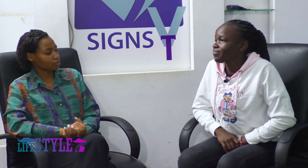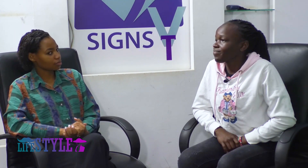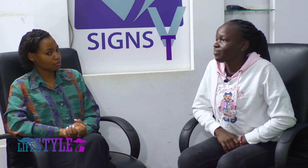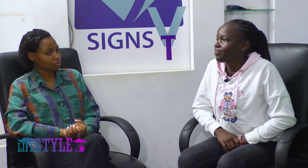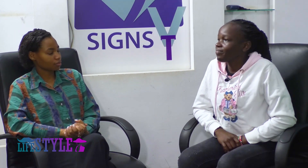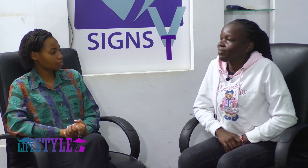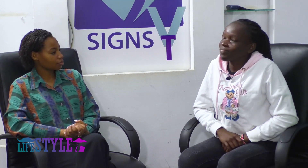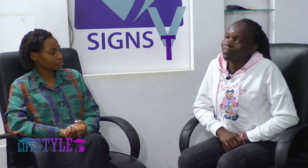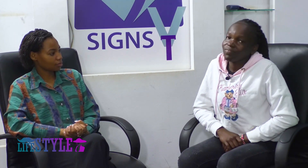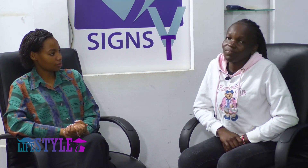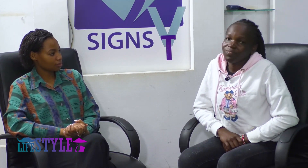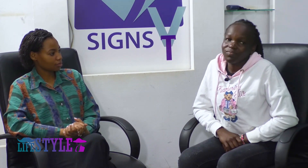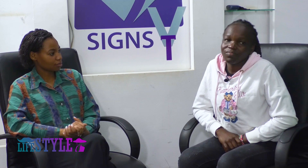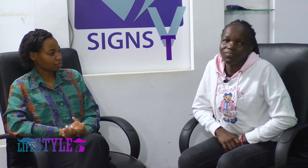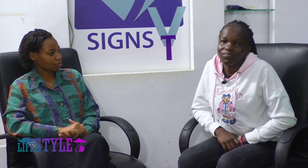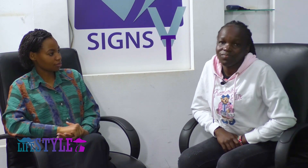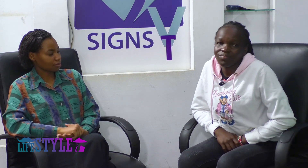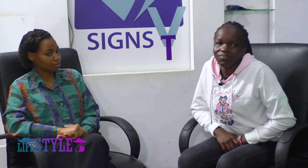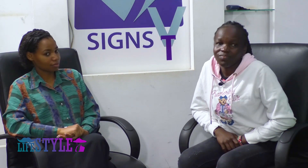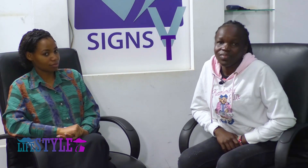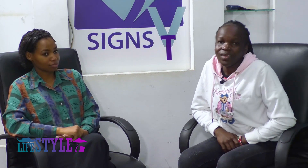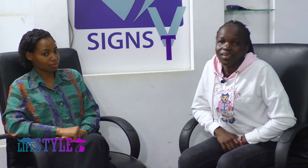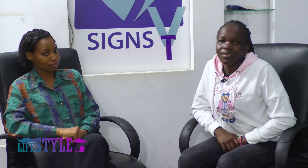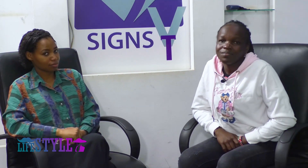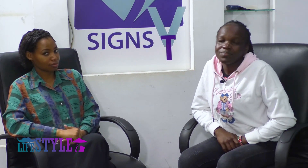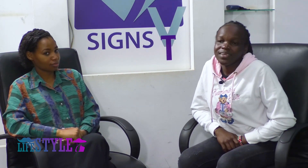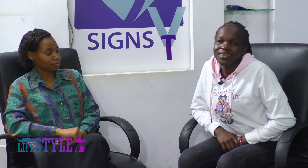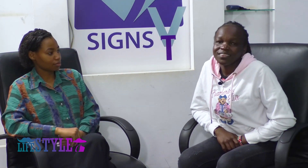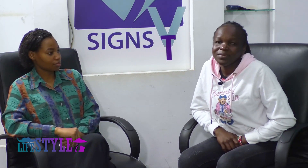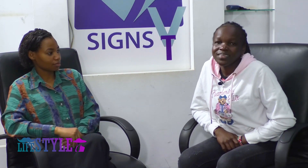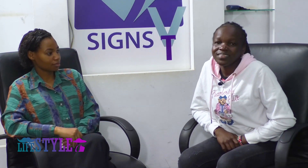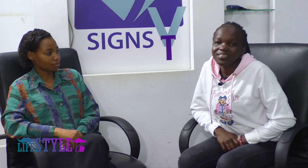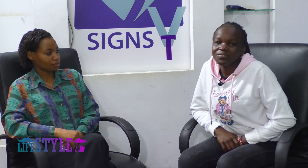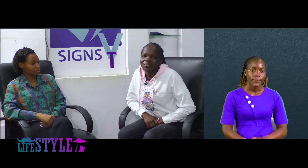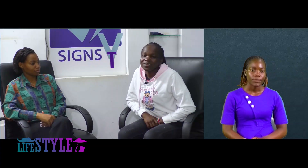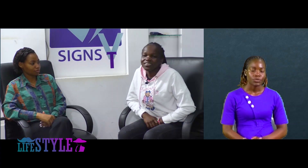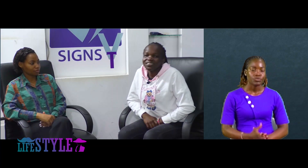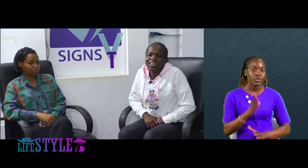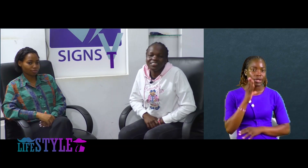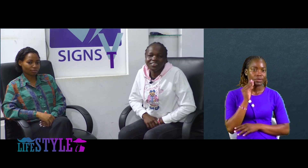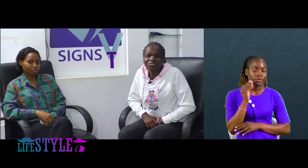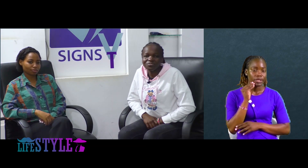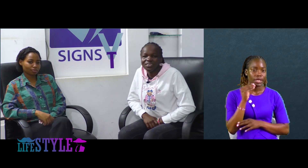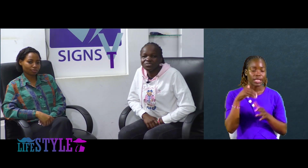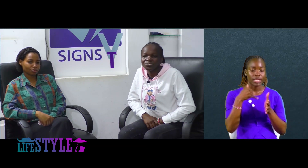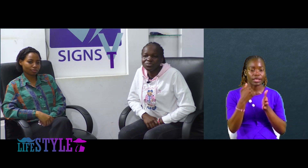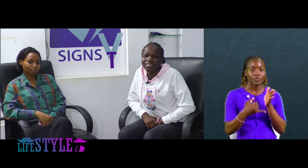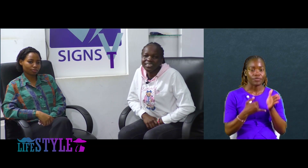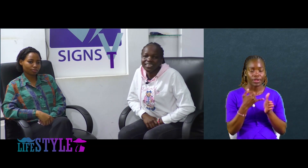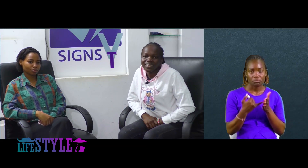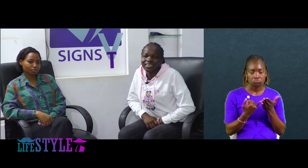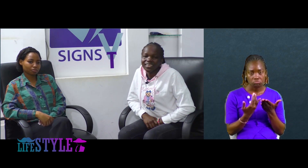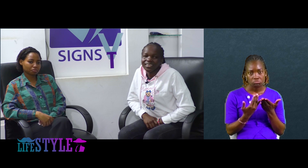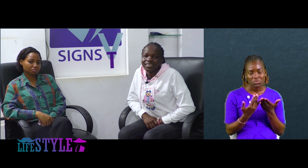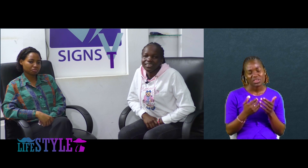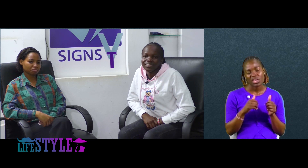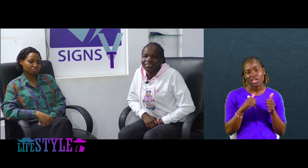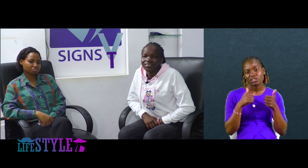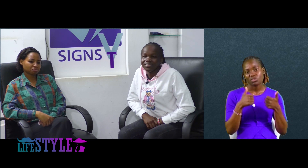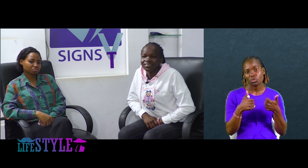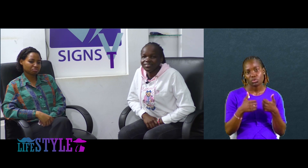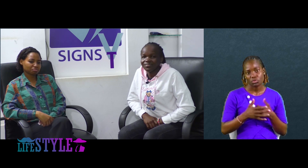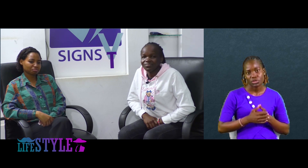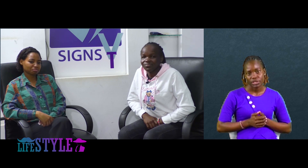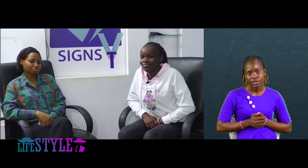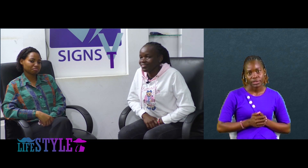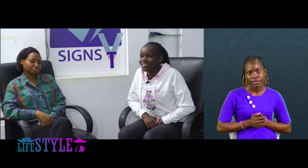kindly tell us more about your experience. My experience in the film industry, I think so far it's good.